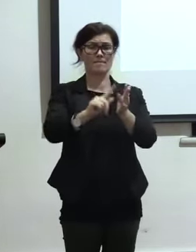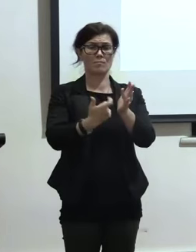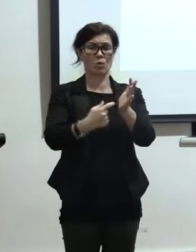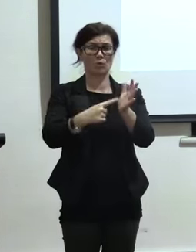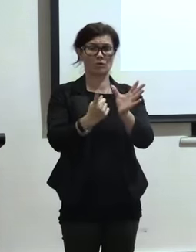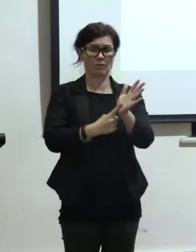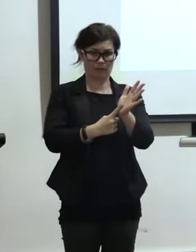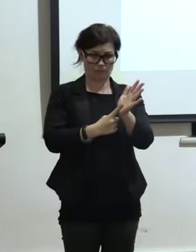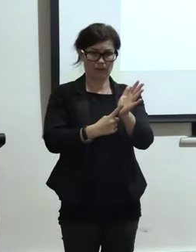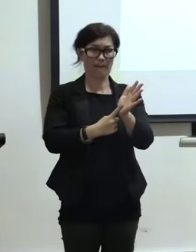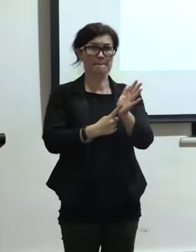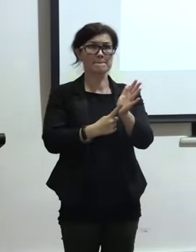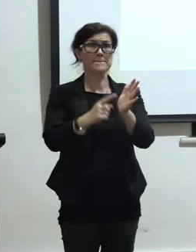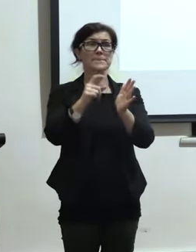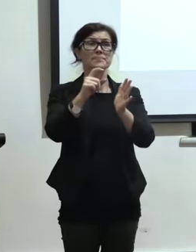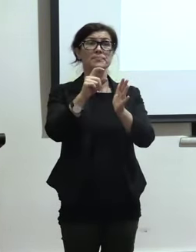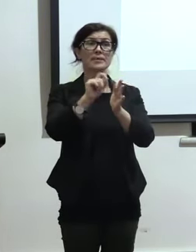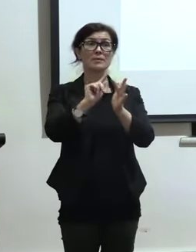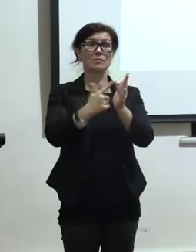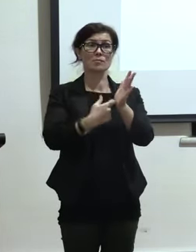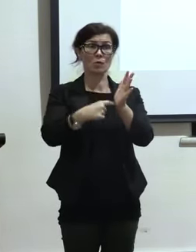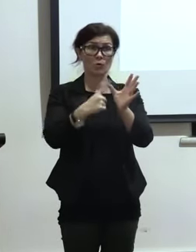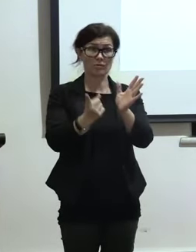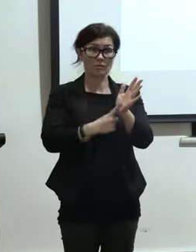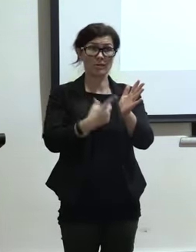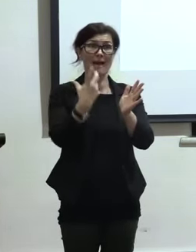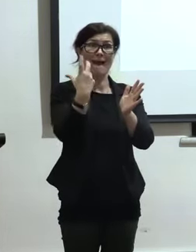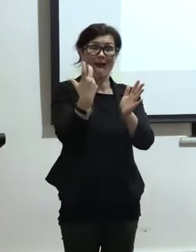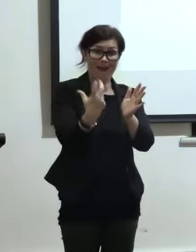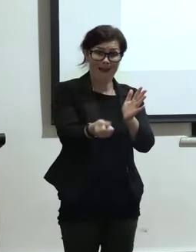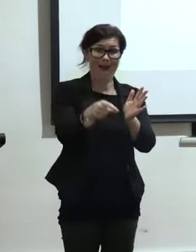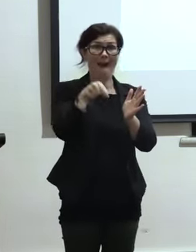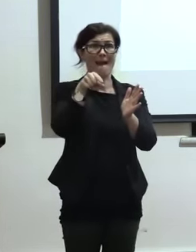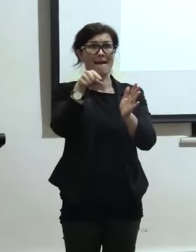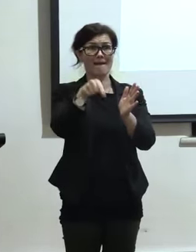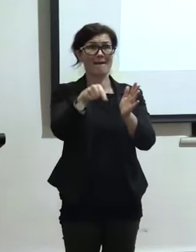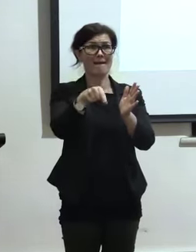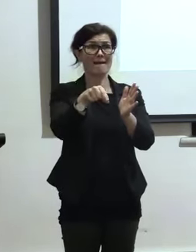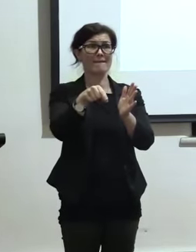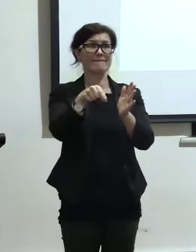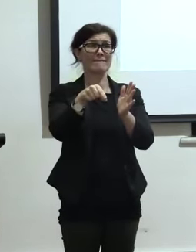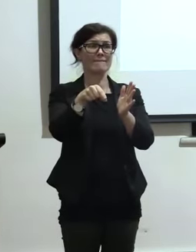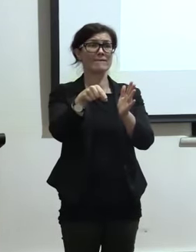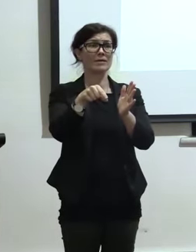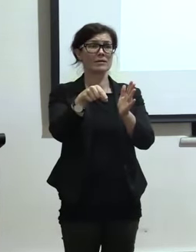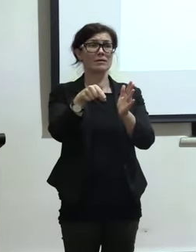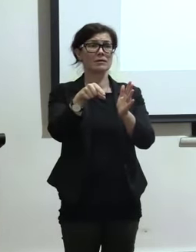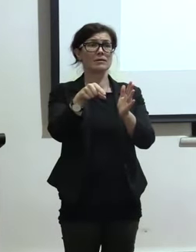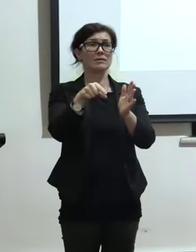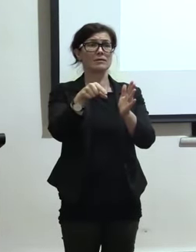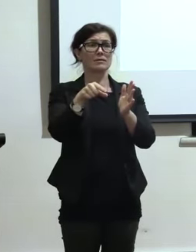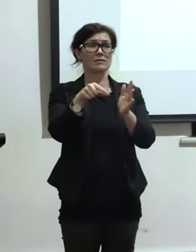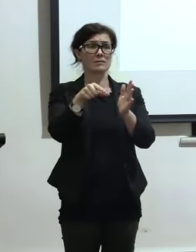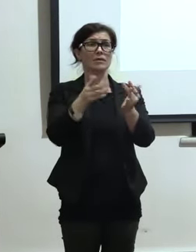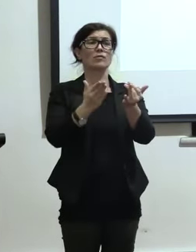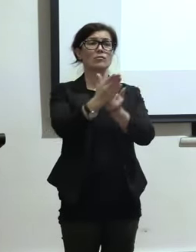any role if you're using the management service like Moira, or does the portal not have a role in it? Yes. So you can use the